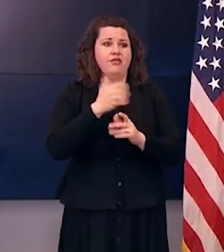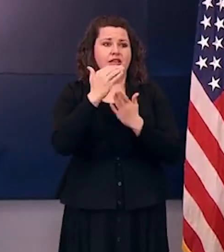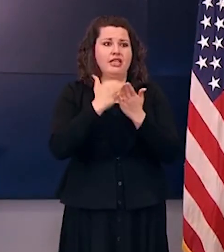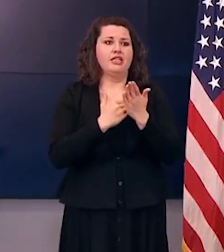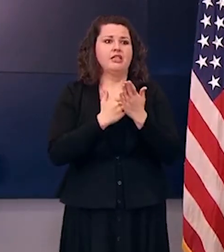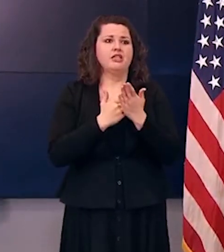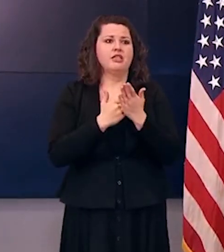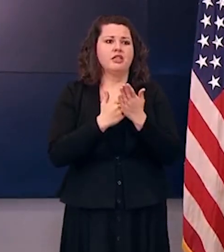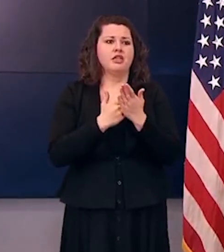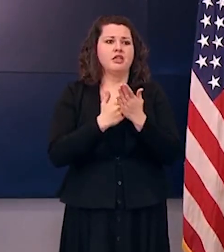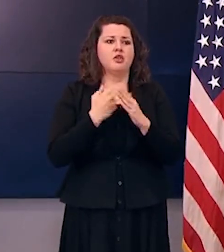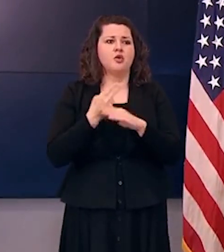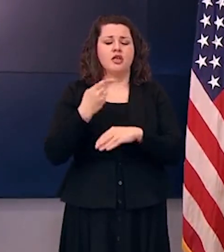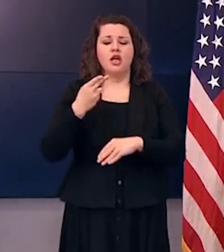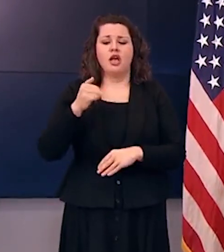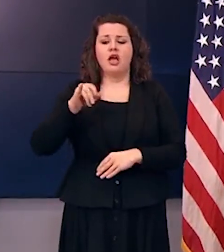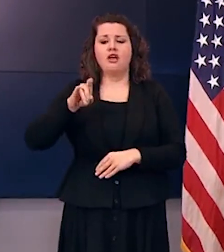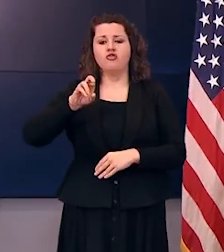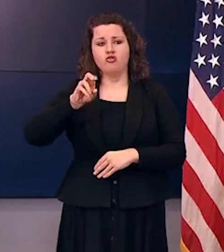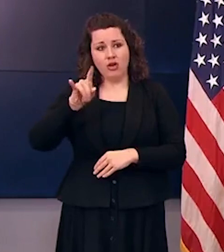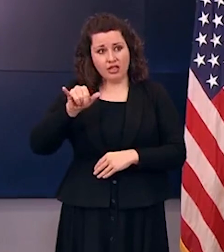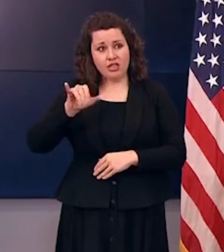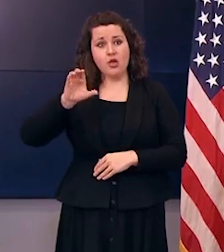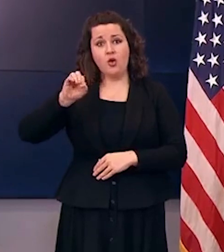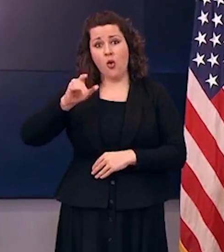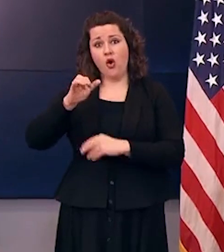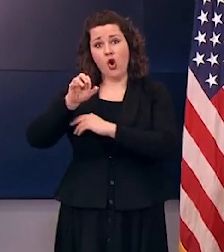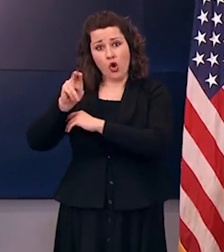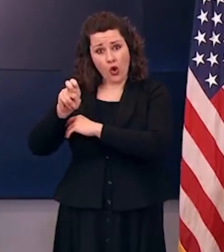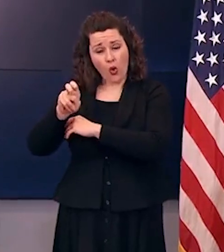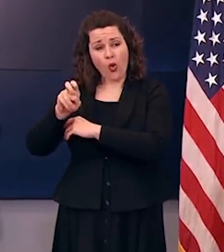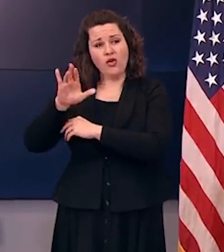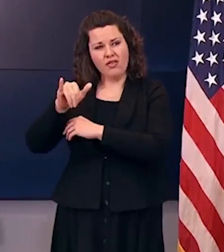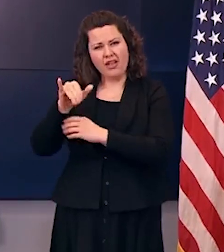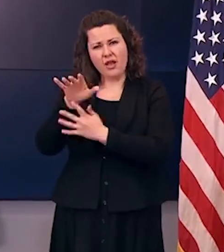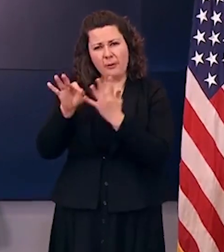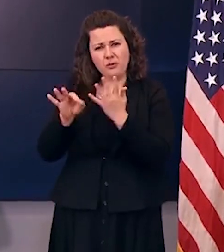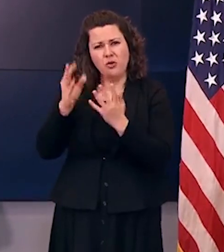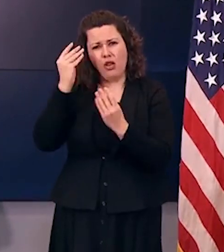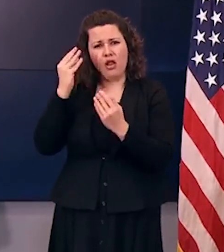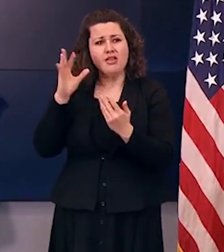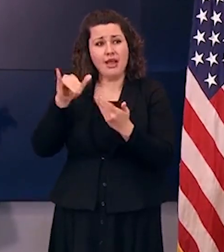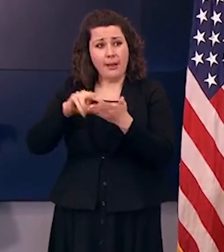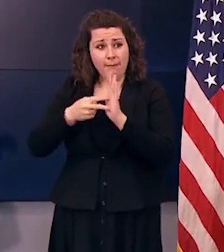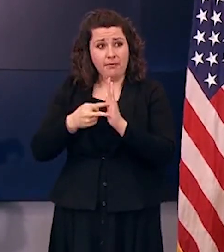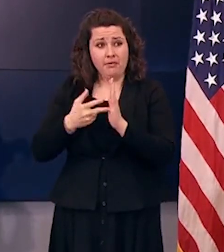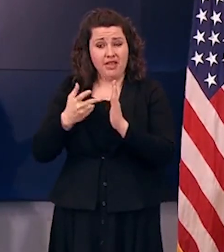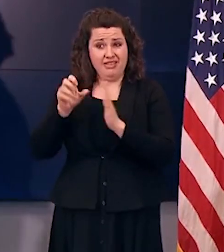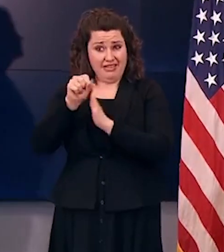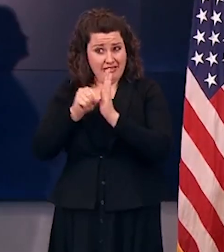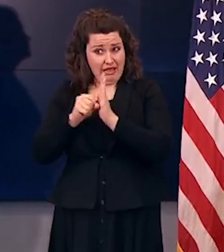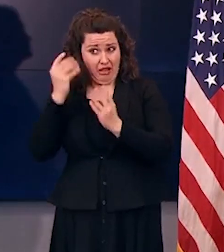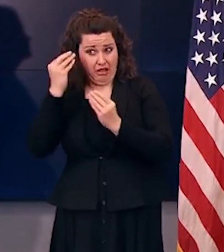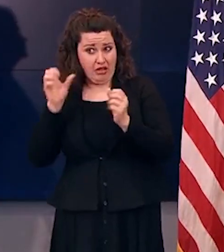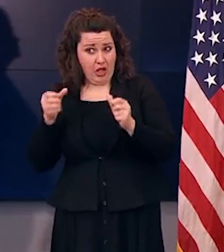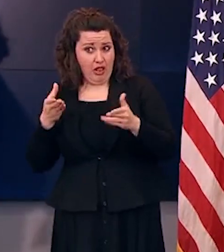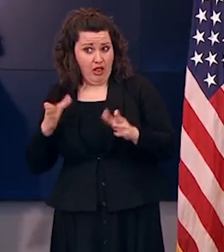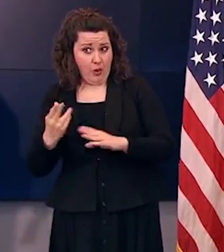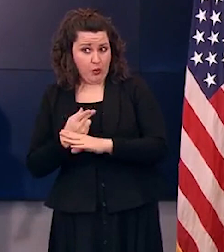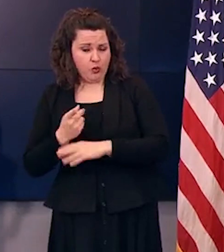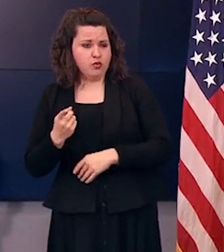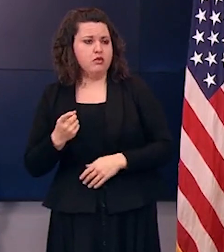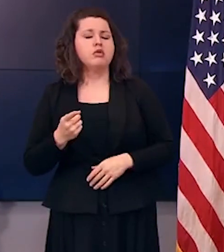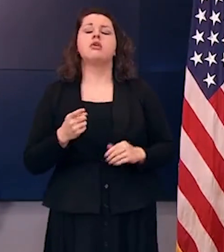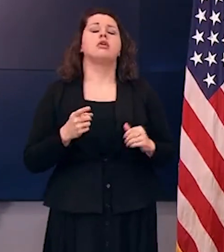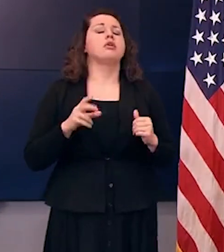of hydroxychloroquine and chloroquine as an optional consideration. Is that being actively considered by the state to allow that use? No, not